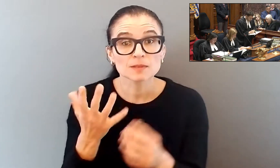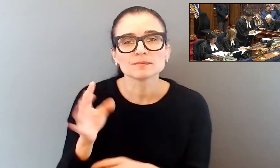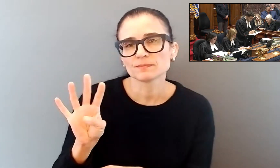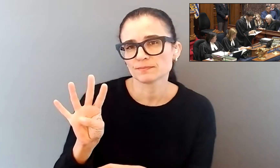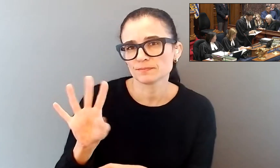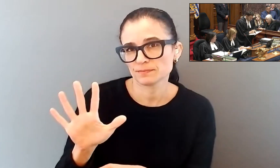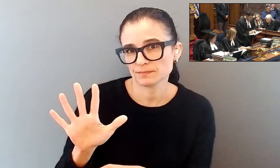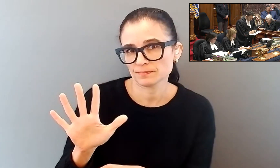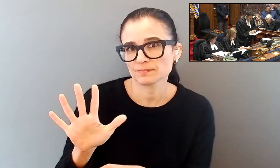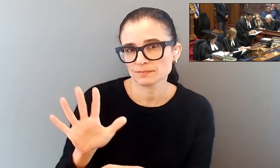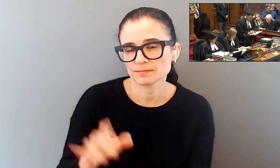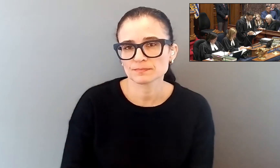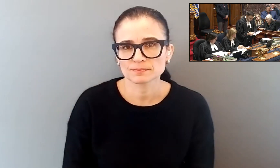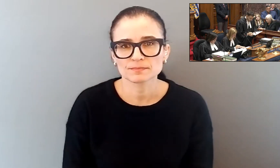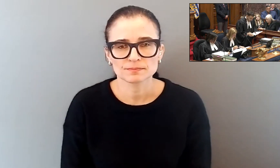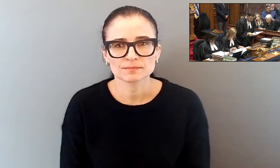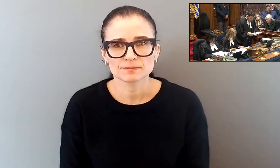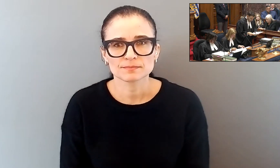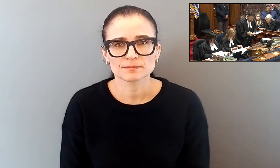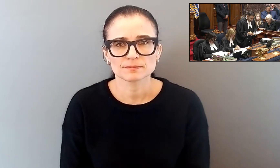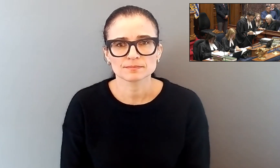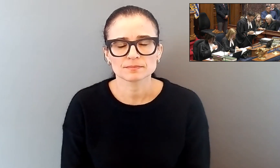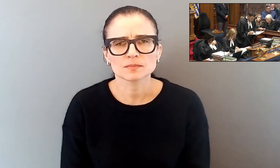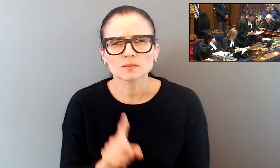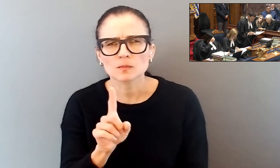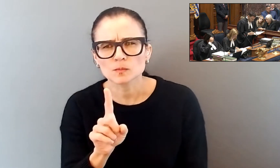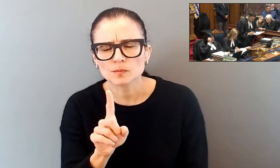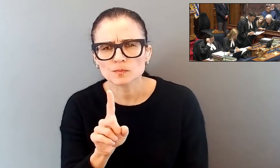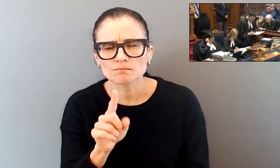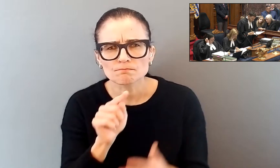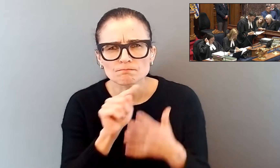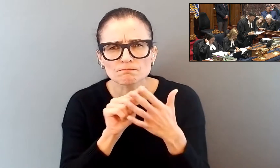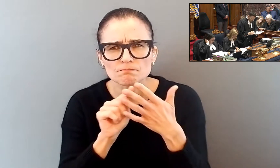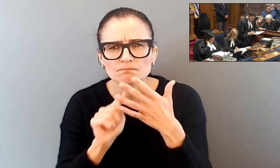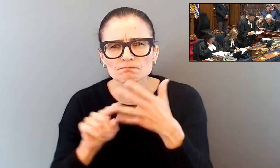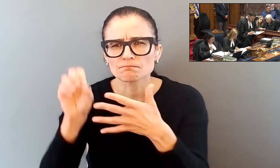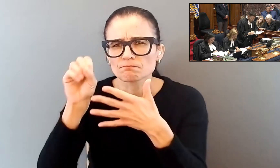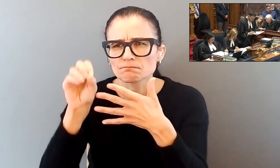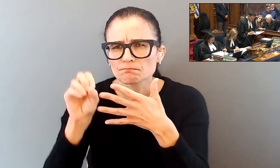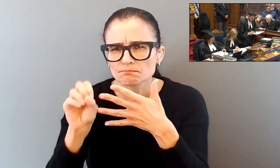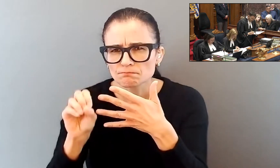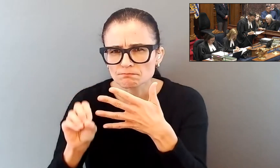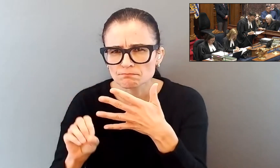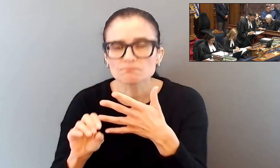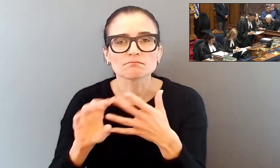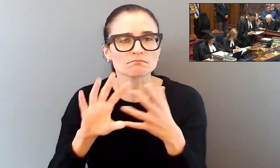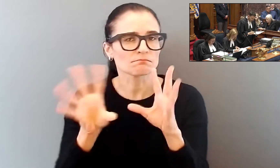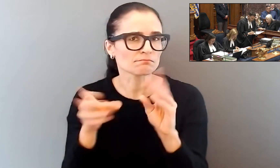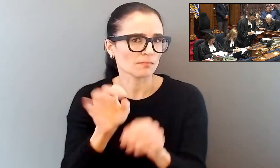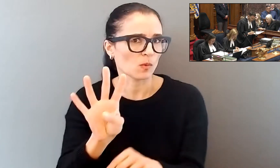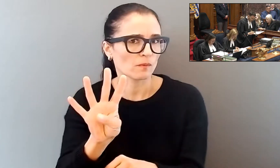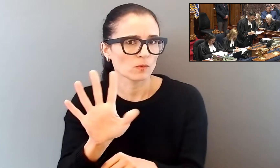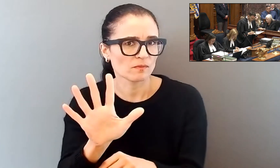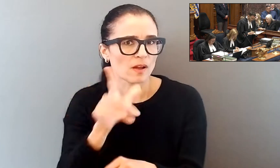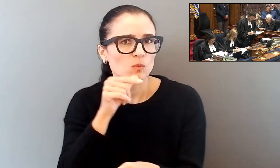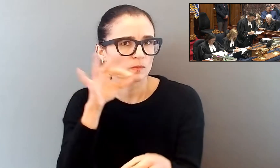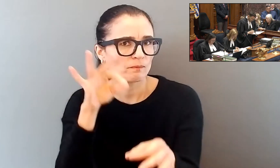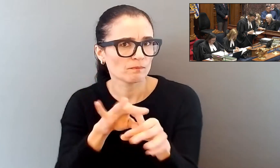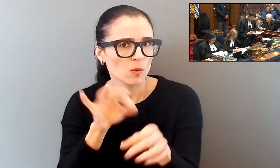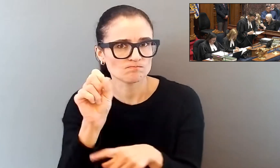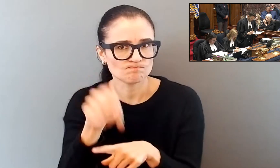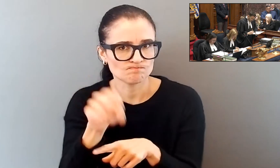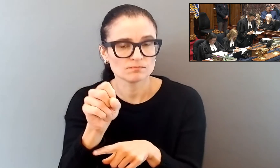Dollywall, Dirksen, and Keeley, 45. Those voting nay, Lohr, G. Anderson, Blatherwick, Routledge,